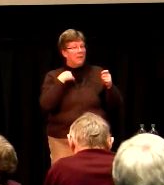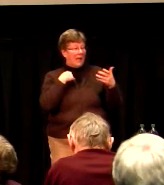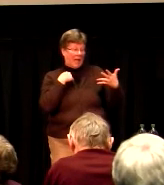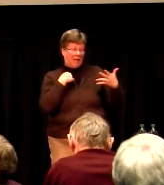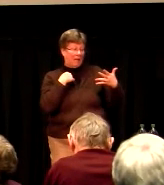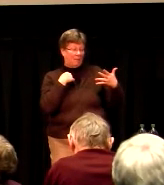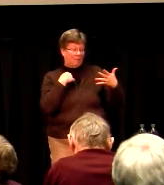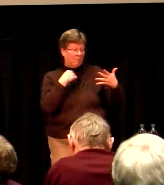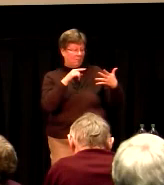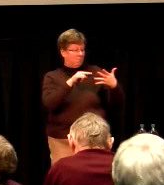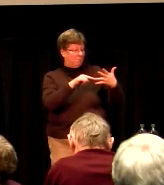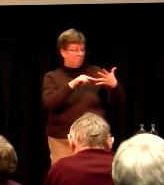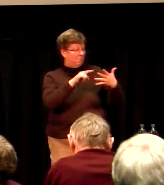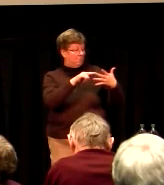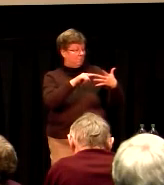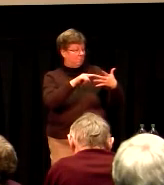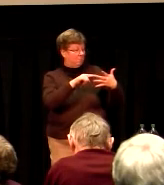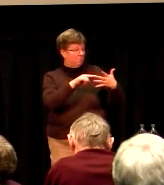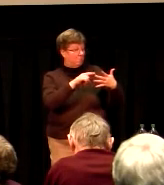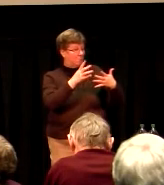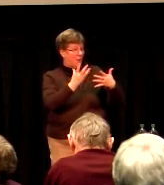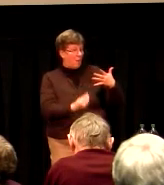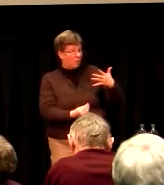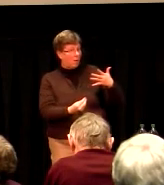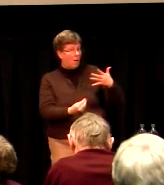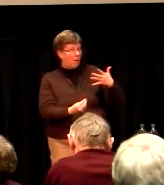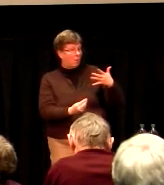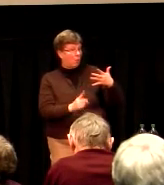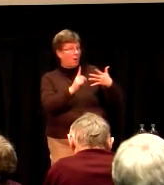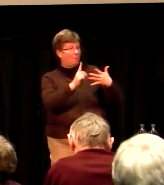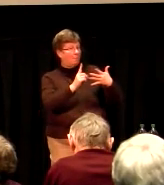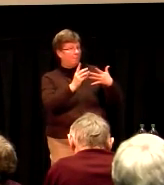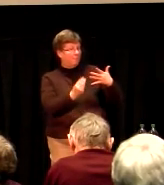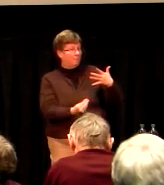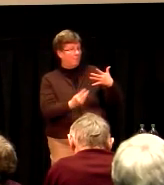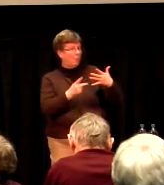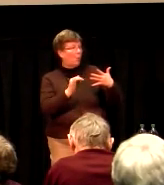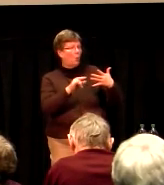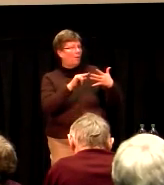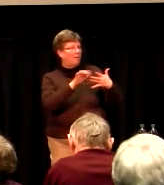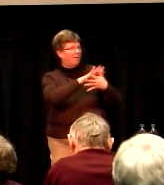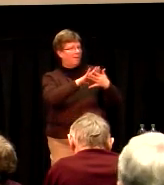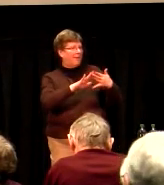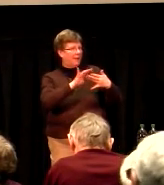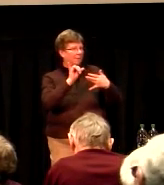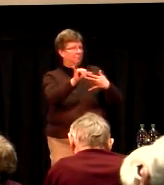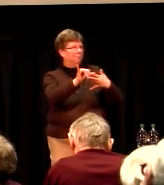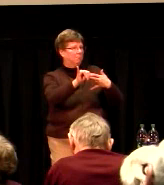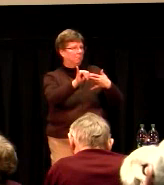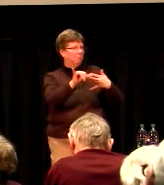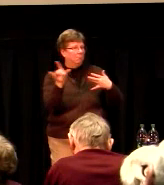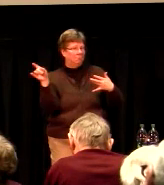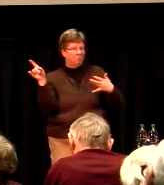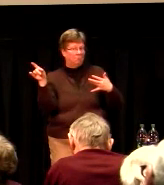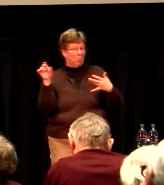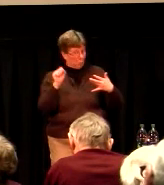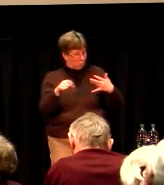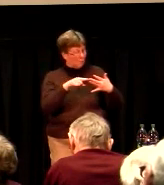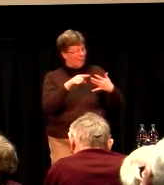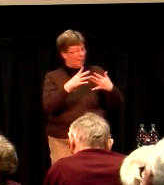2 major jet streams in the north or the south also perhaps disappear eventually? So